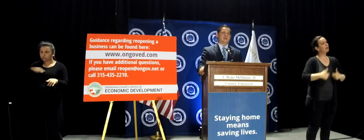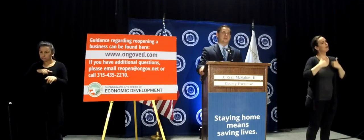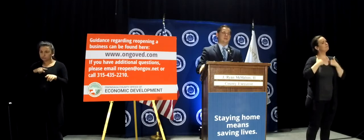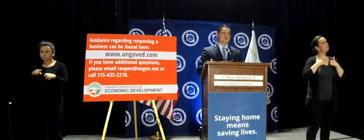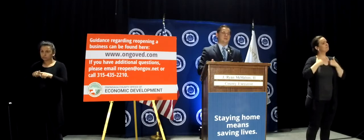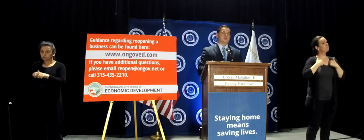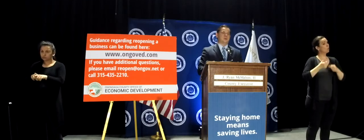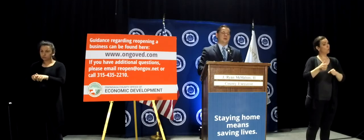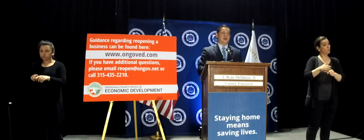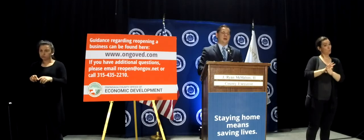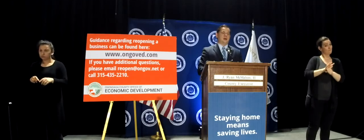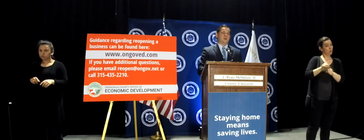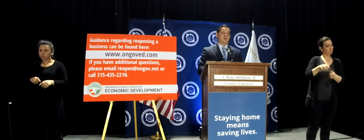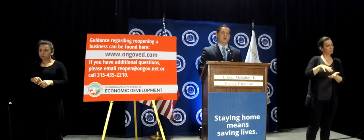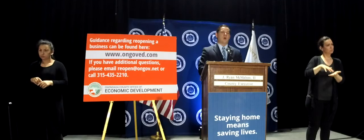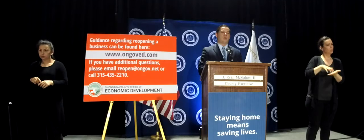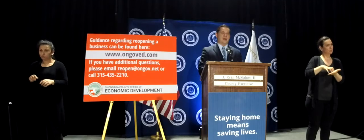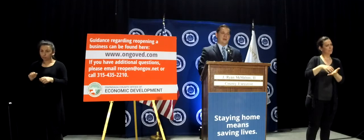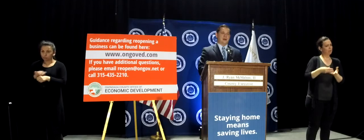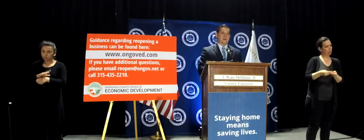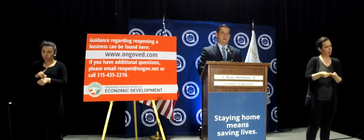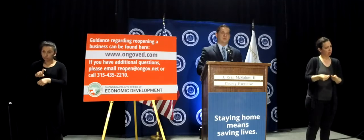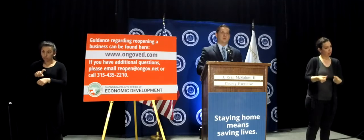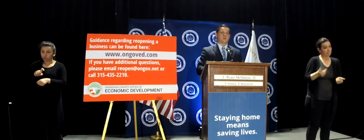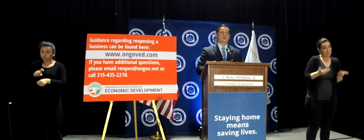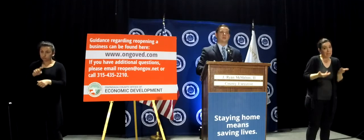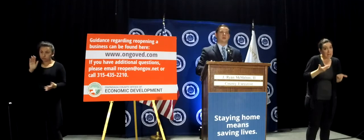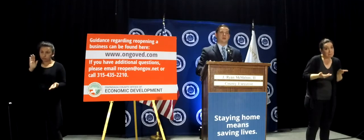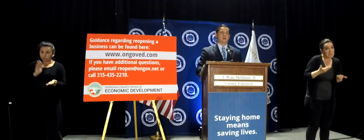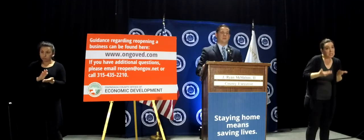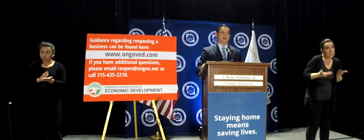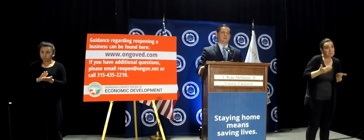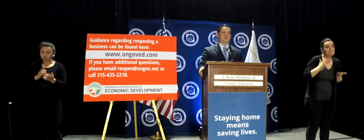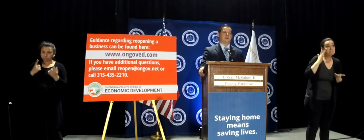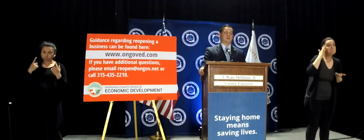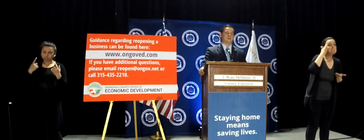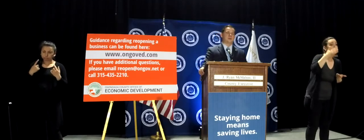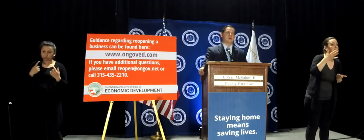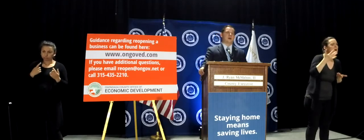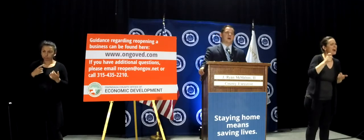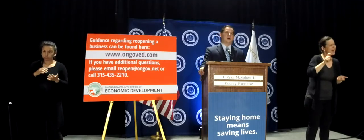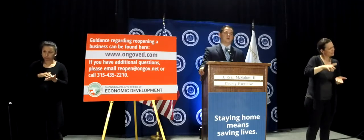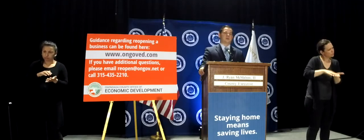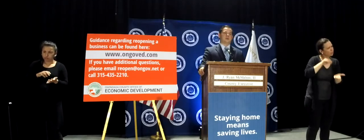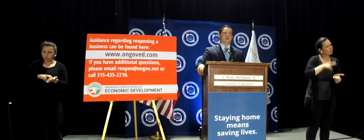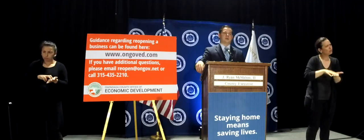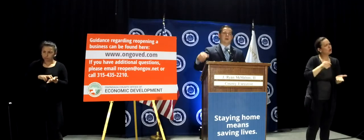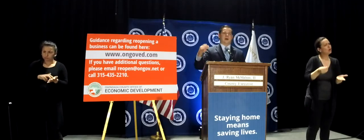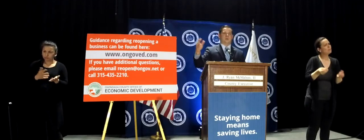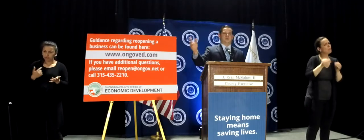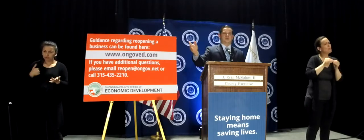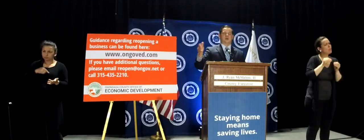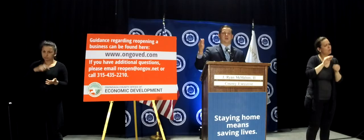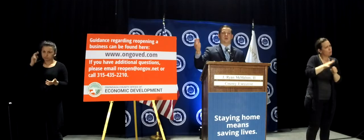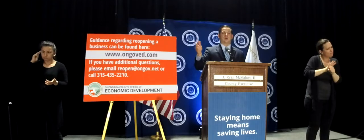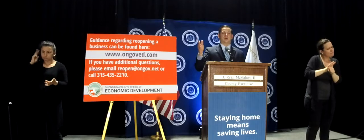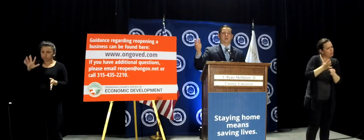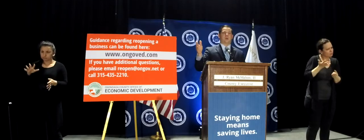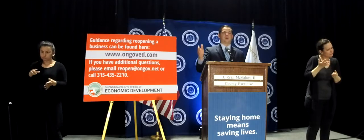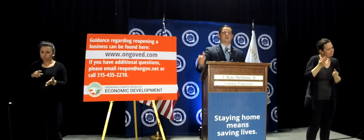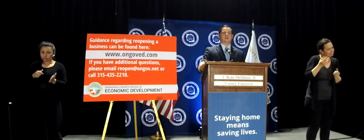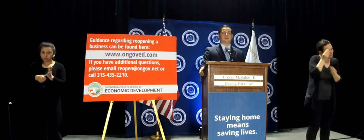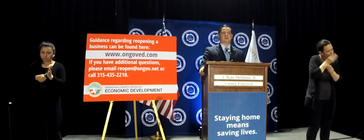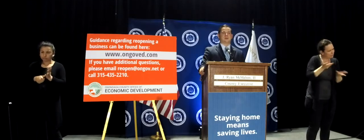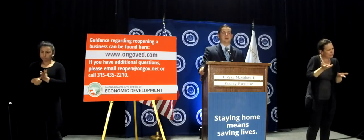need to continue to, we don't know that yet. We're still learning about the virus. We're still learning about how restarts are going